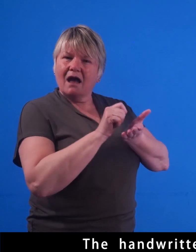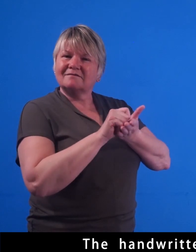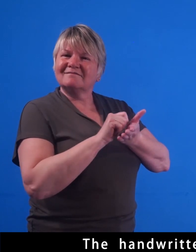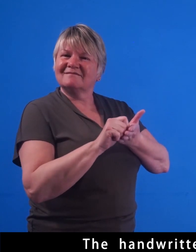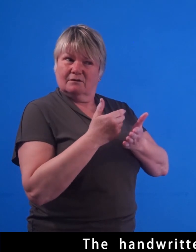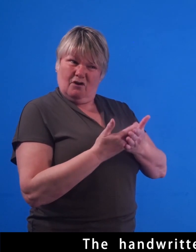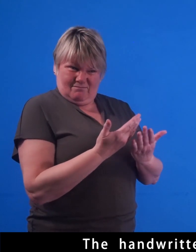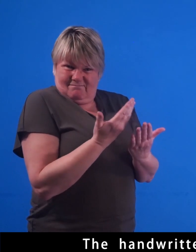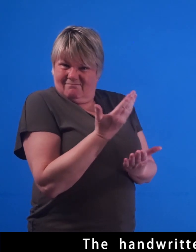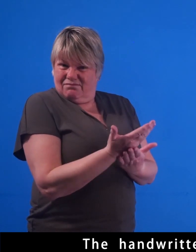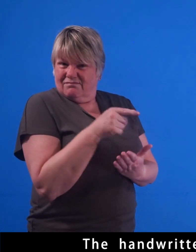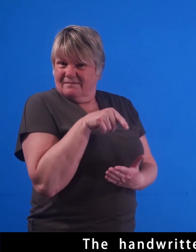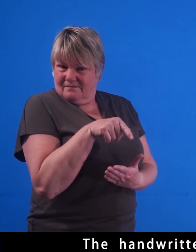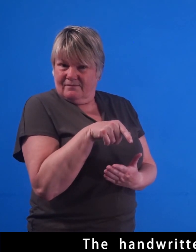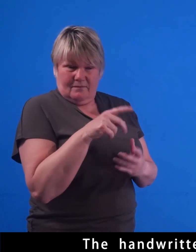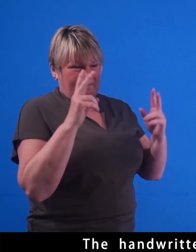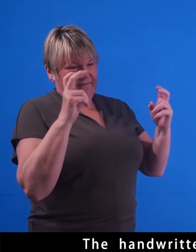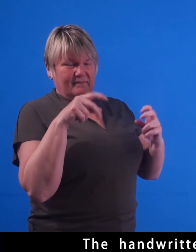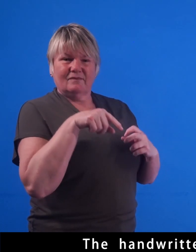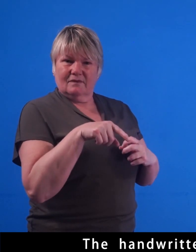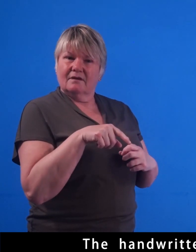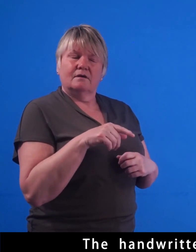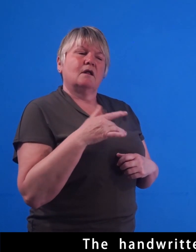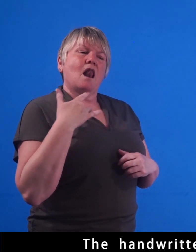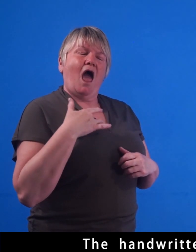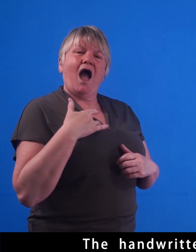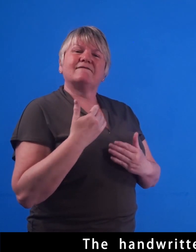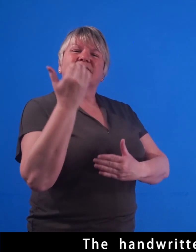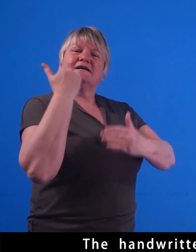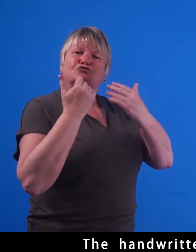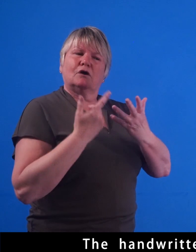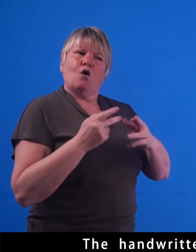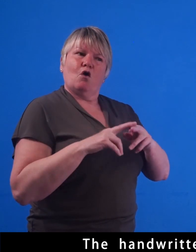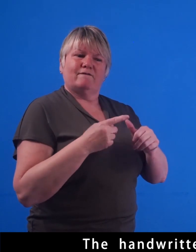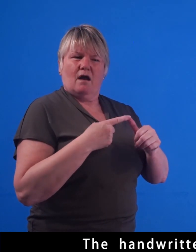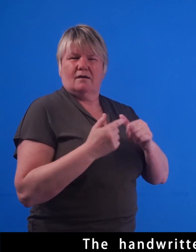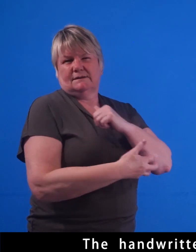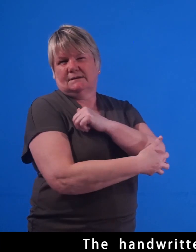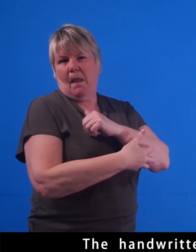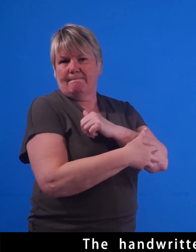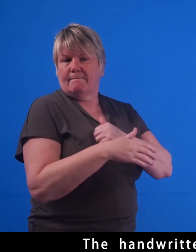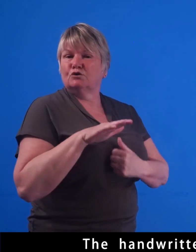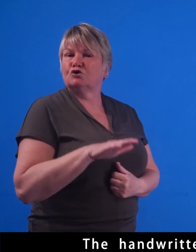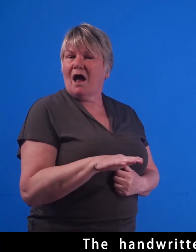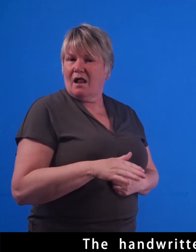The handwritten document on display, The Life History of a Slum Child,